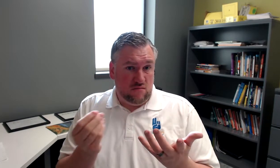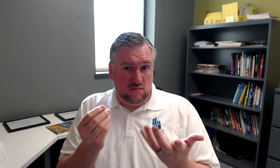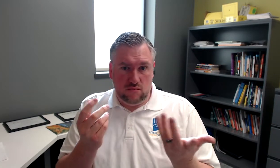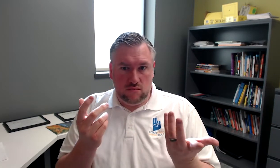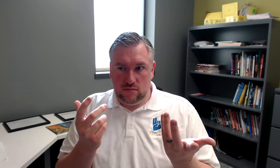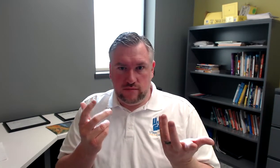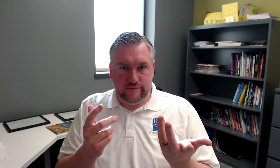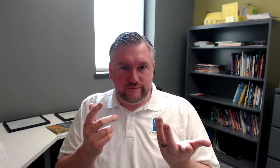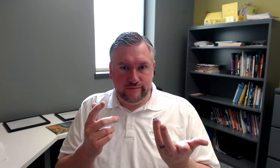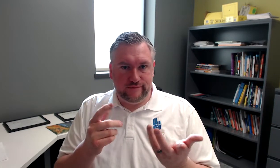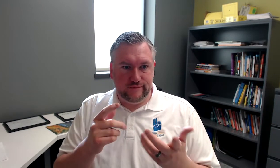and